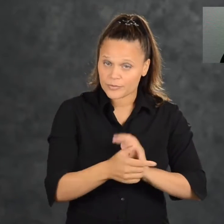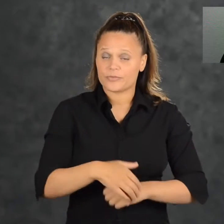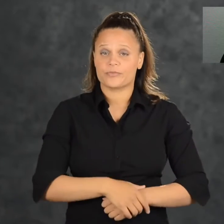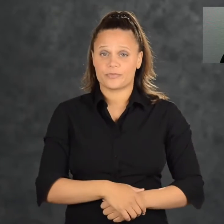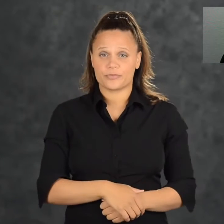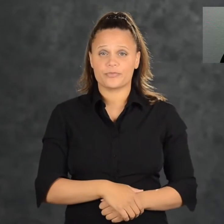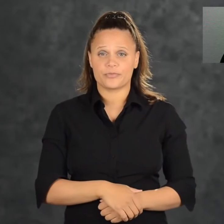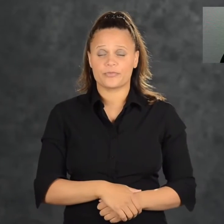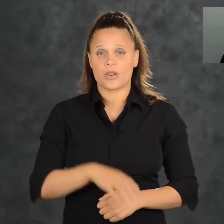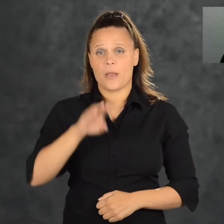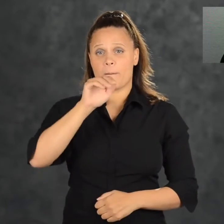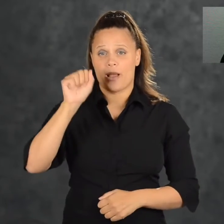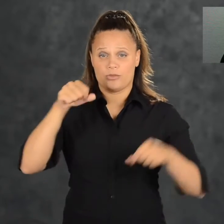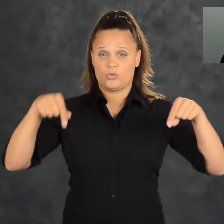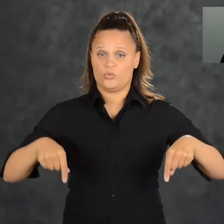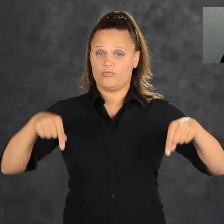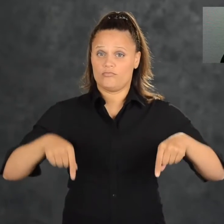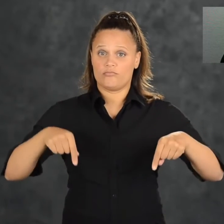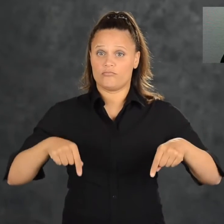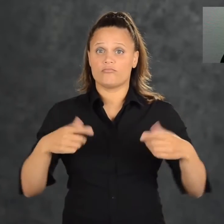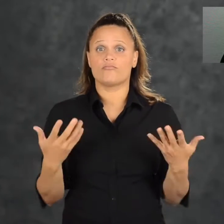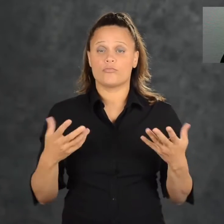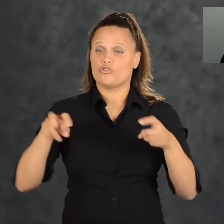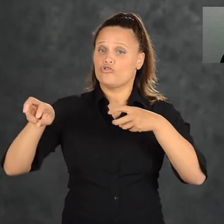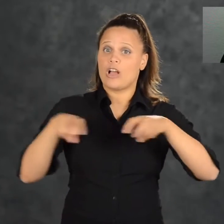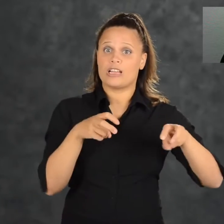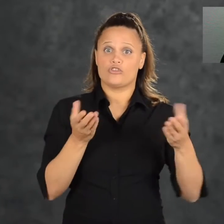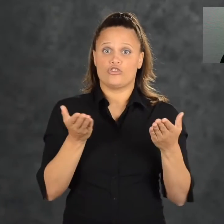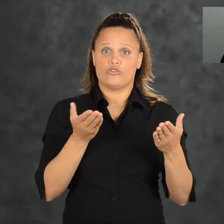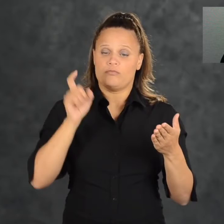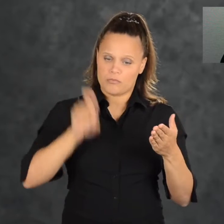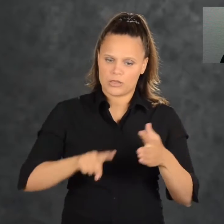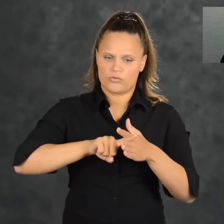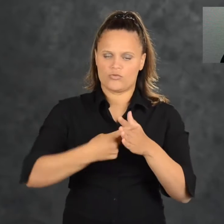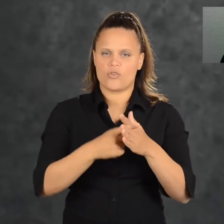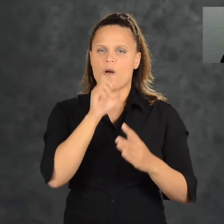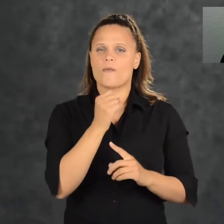Transition services require both federal and legal standards.